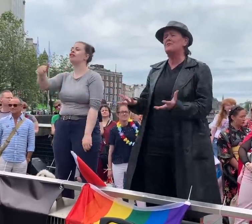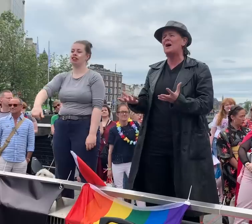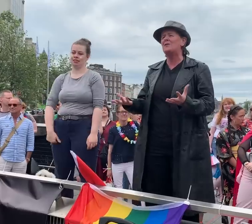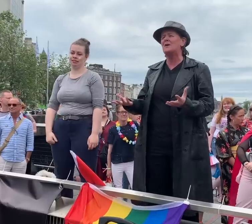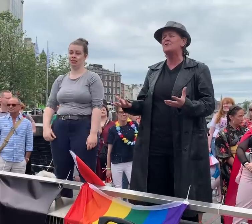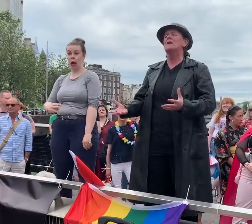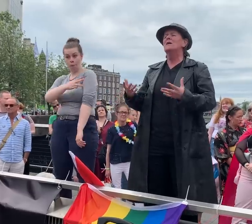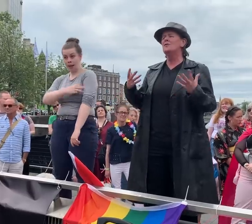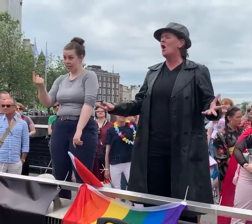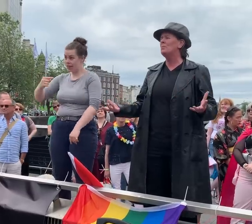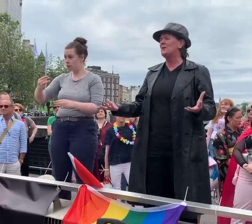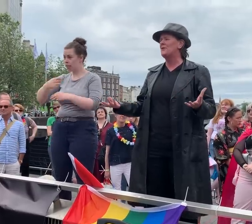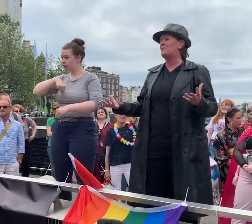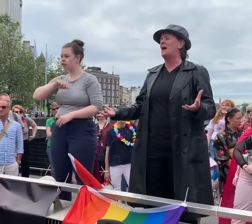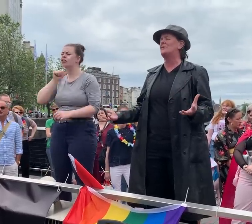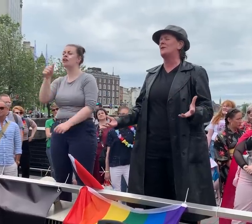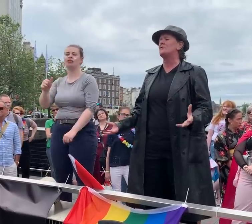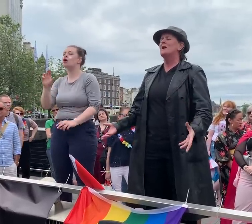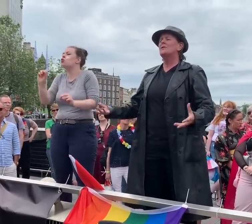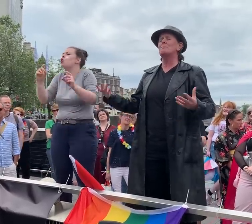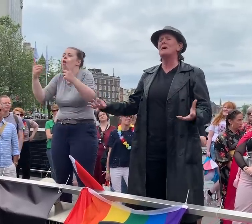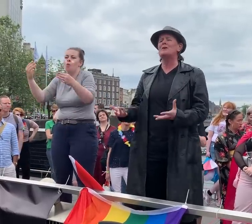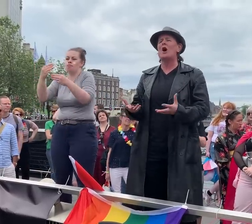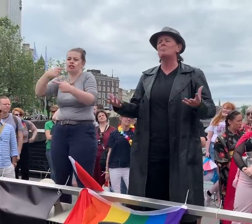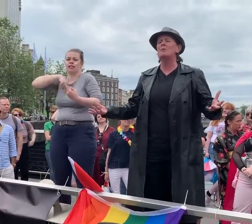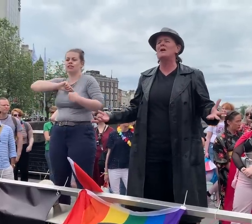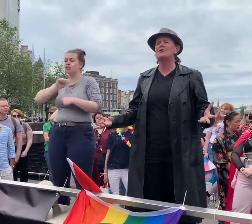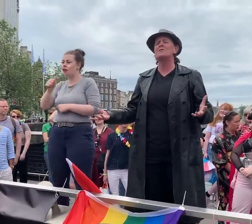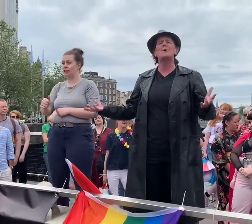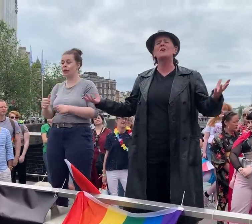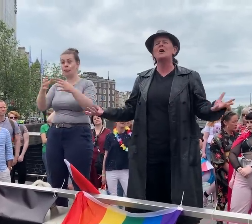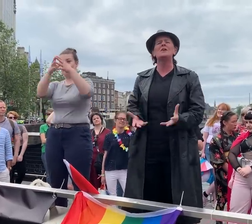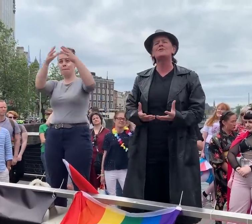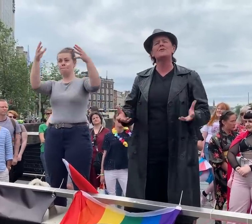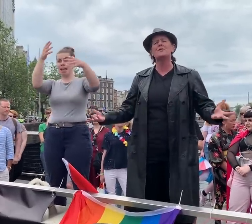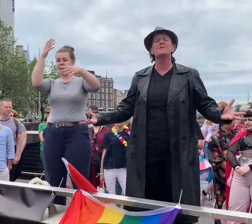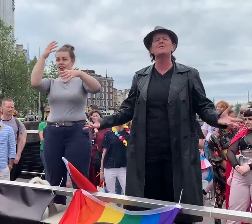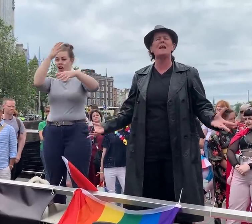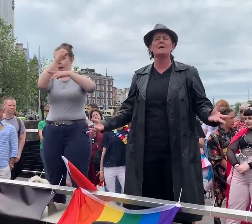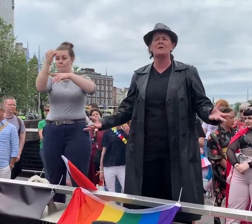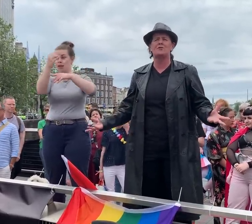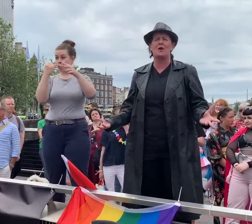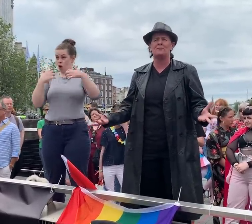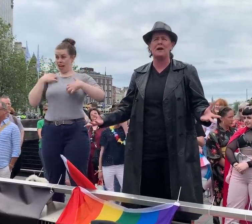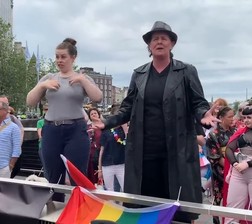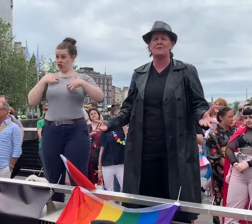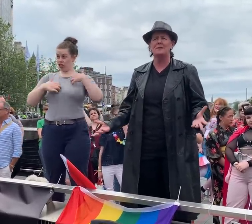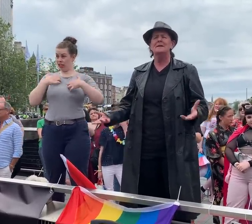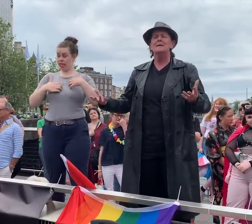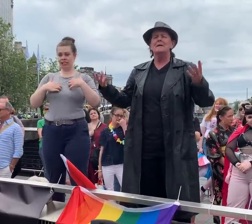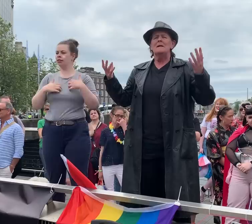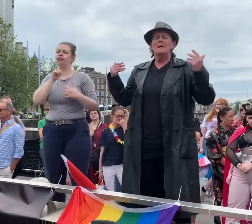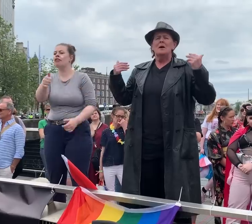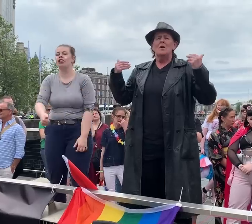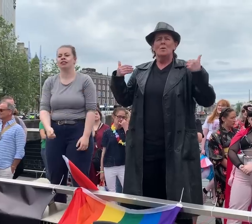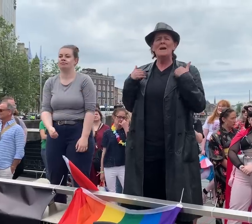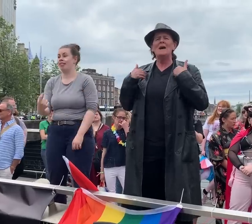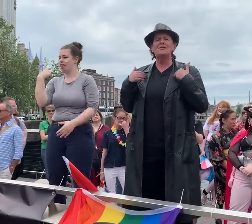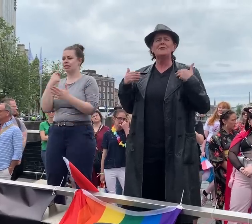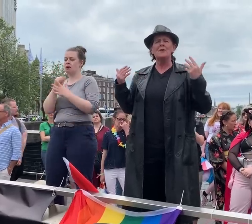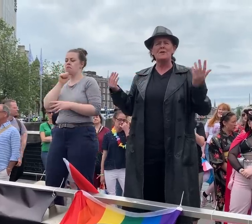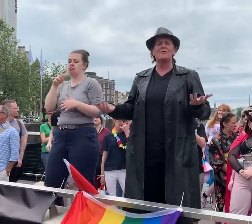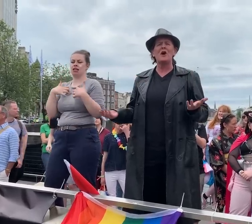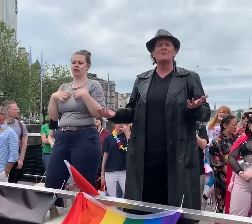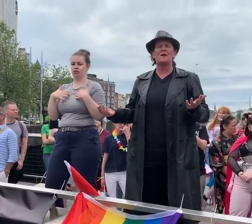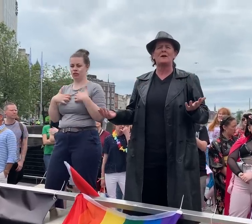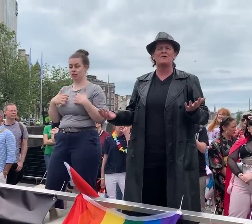didn't defend us. Nobody defended us. The big corporations were not interested in selling us stuff yet. We had